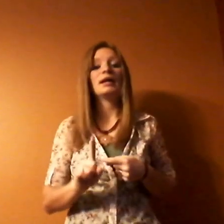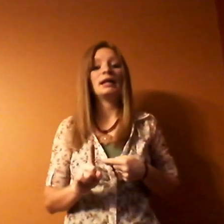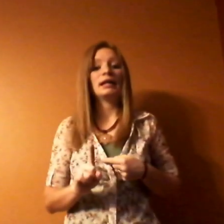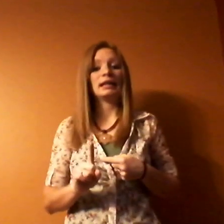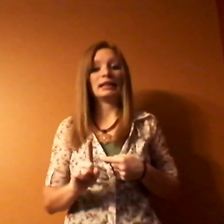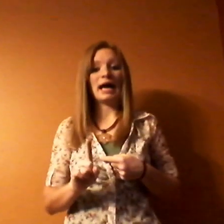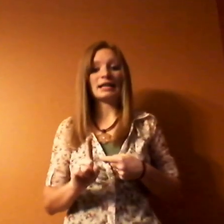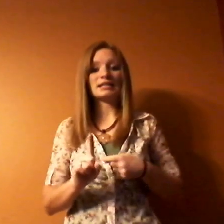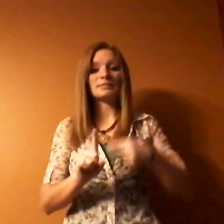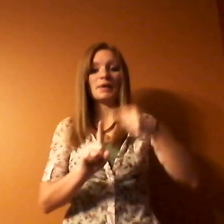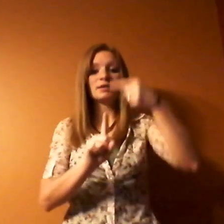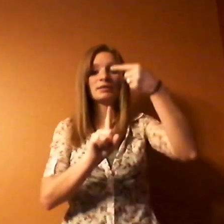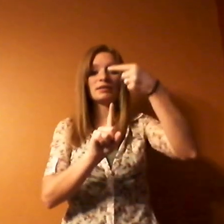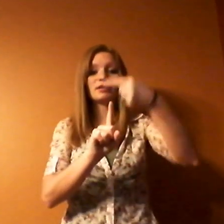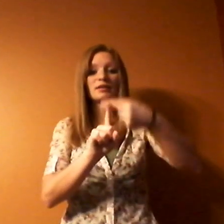Month. Last month.